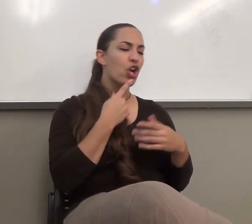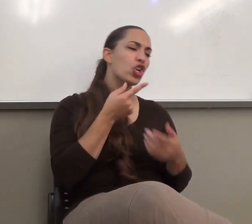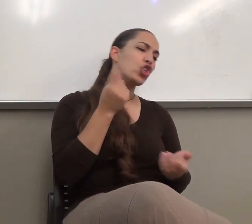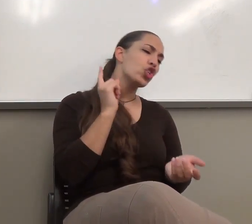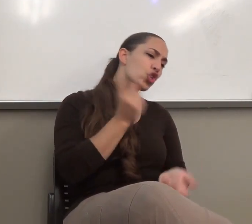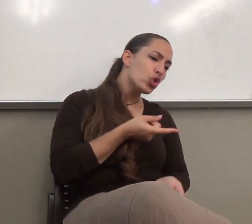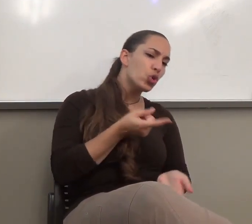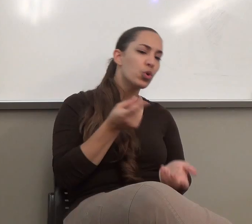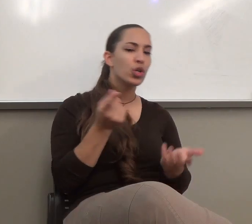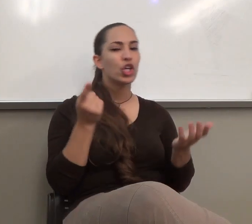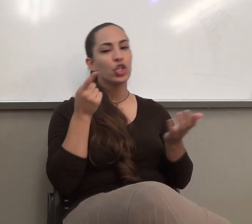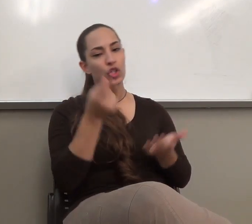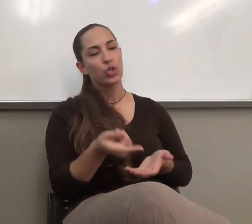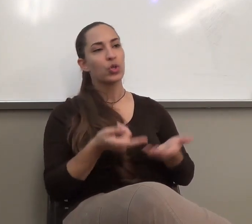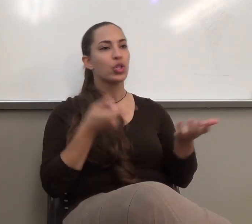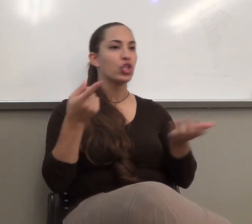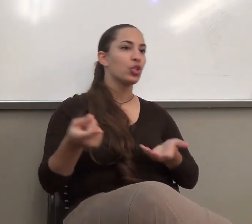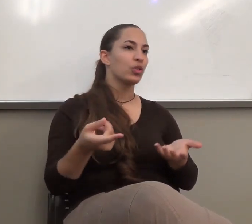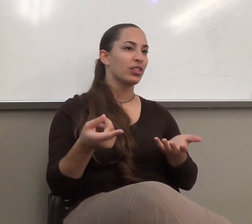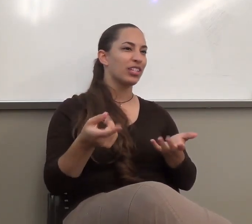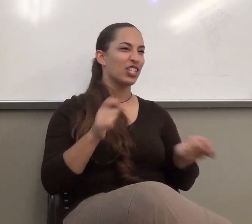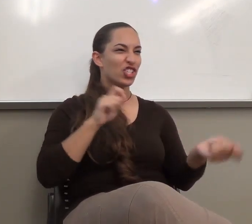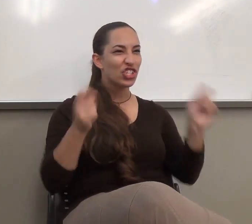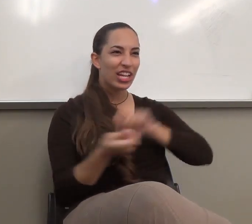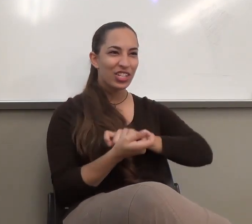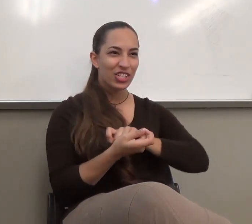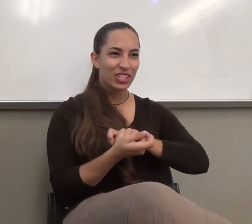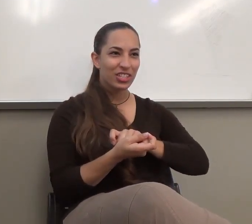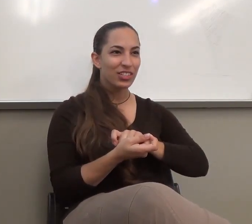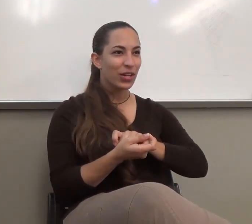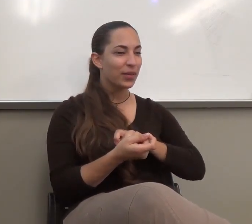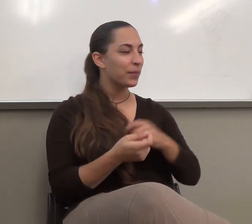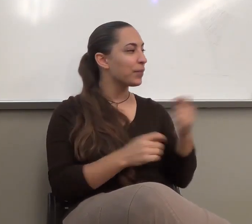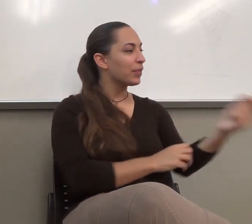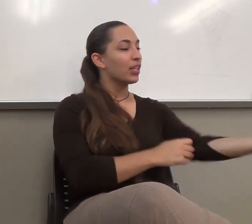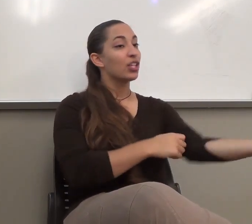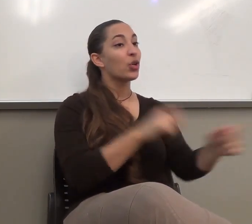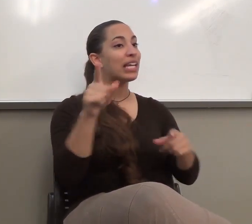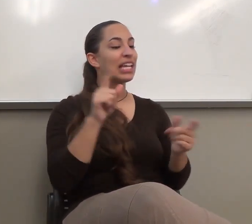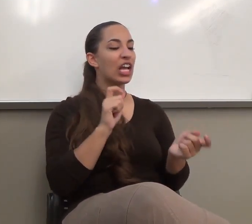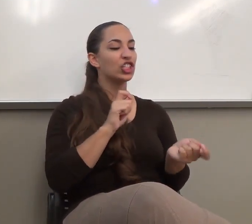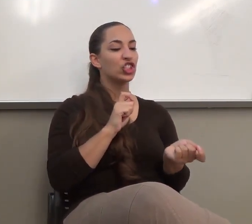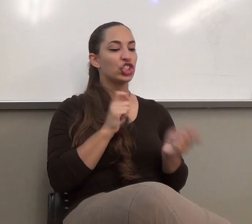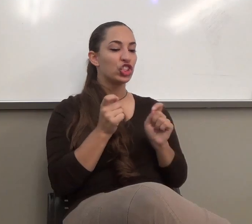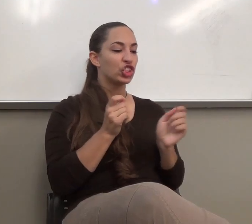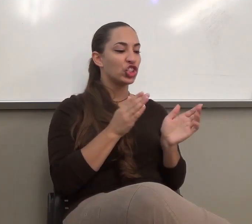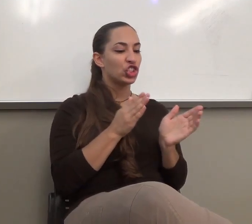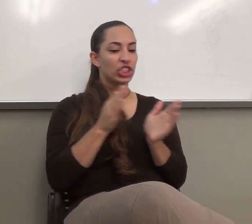Okay? So what he did, and now you're going to recognize what this is, he shifted from first